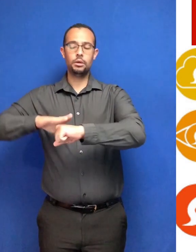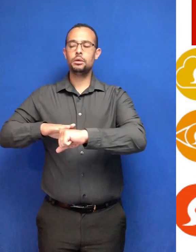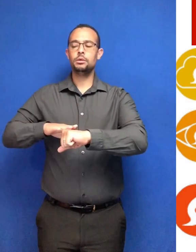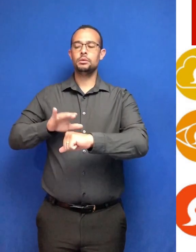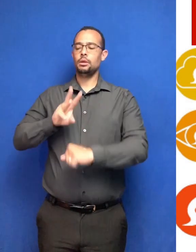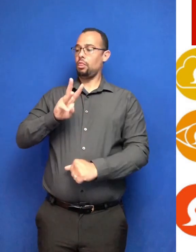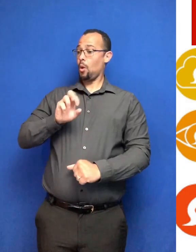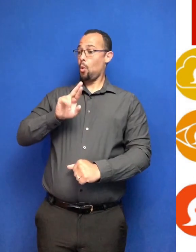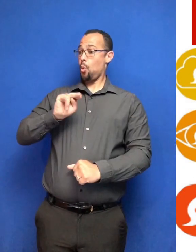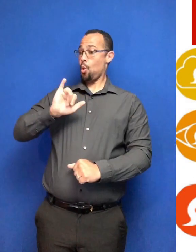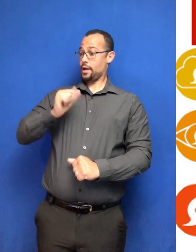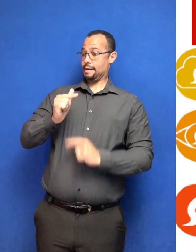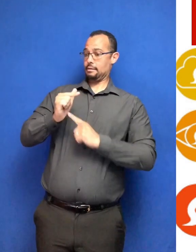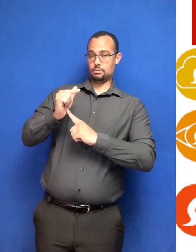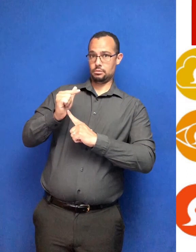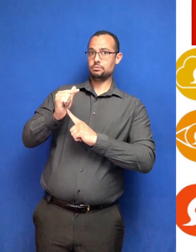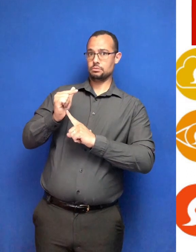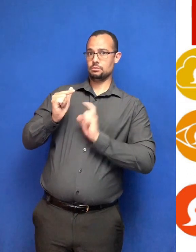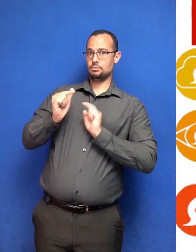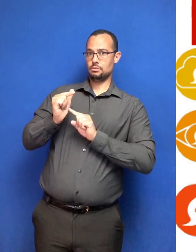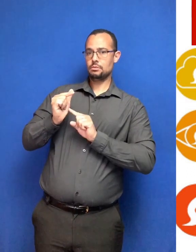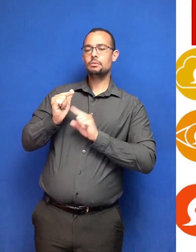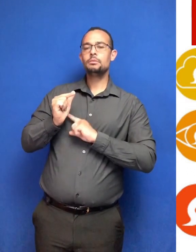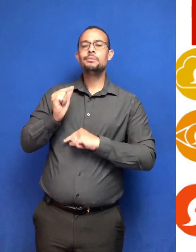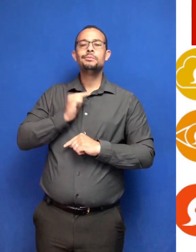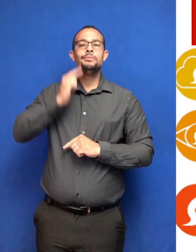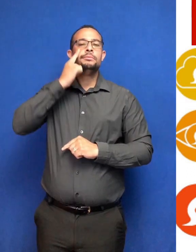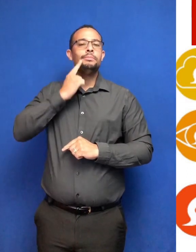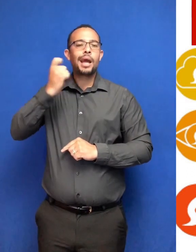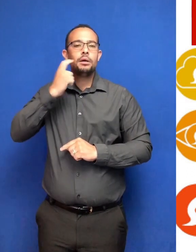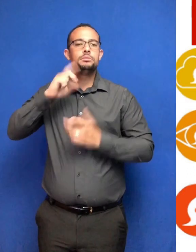When the warning is placed, that is because